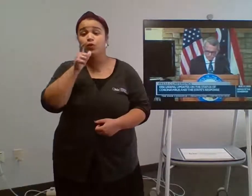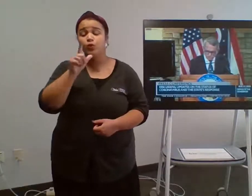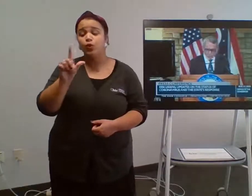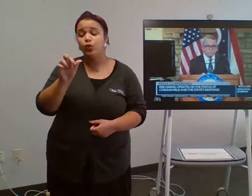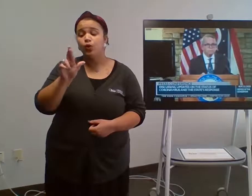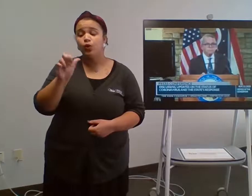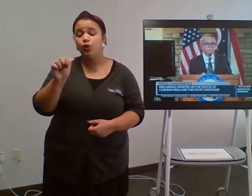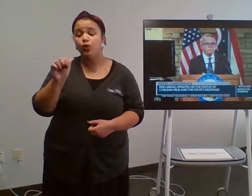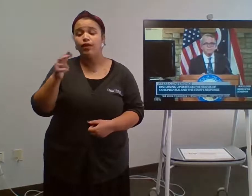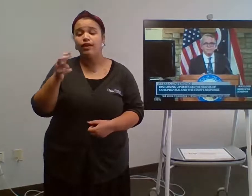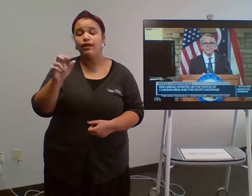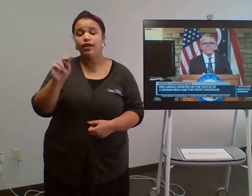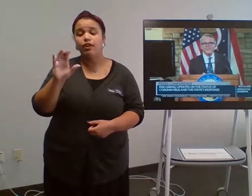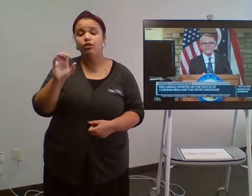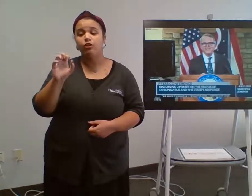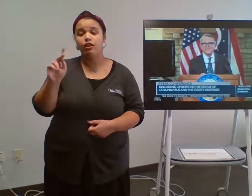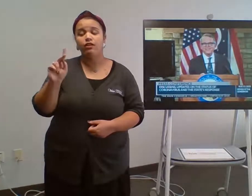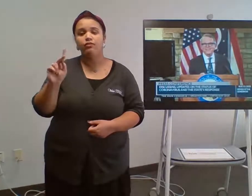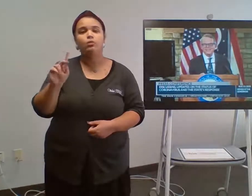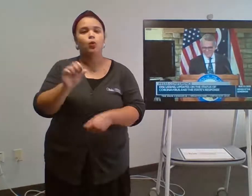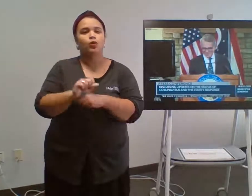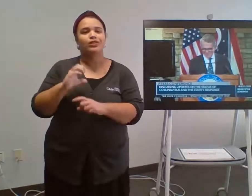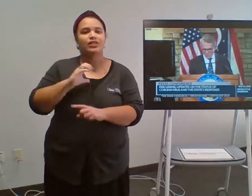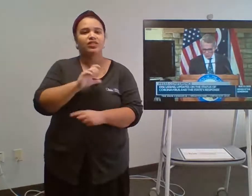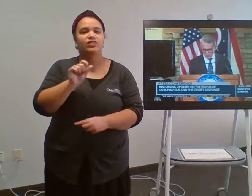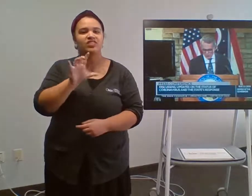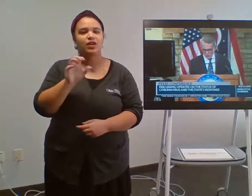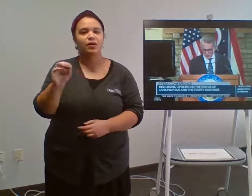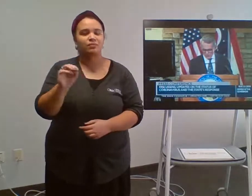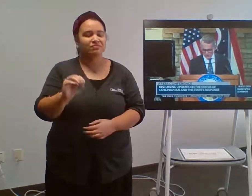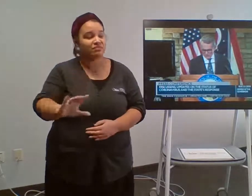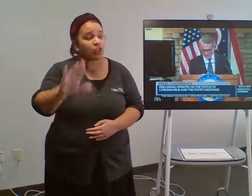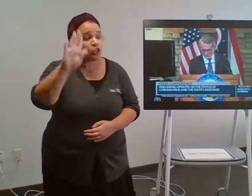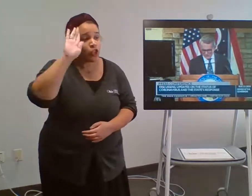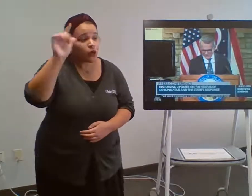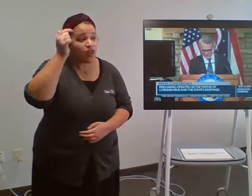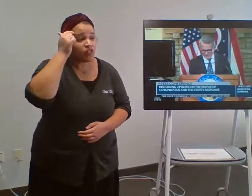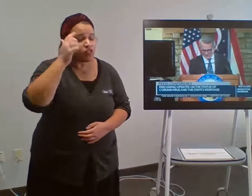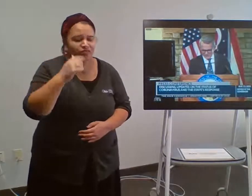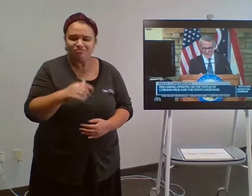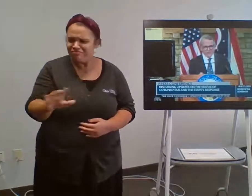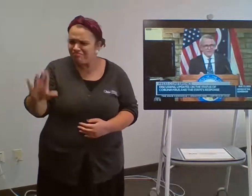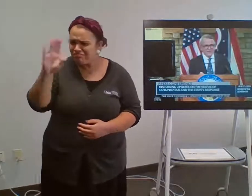Hello, Governor. Hello. Hello.